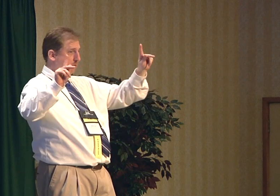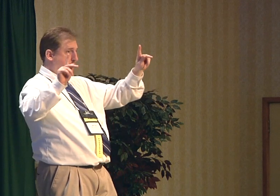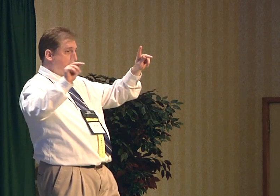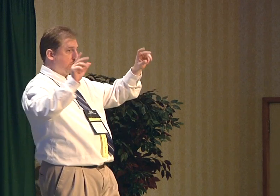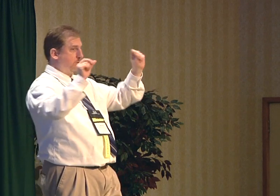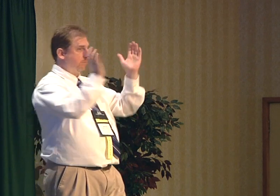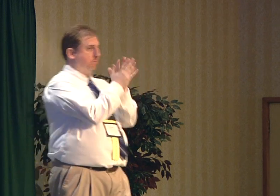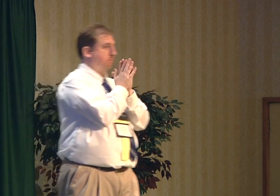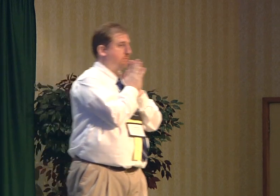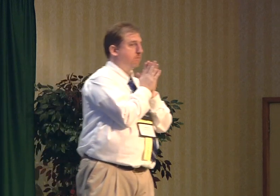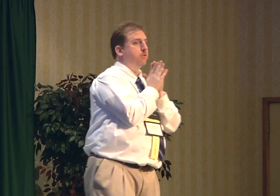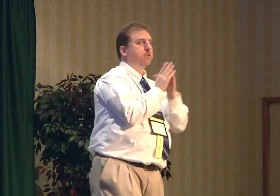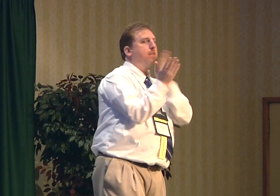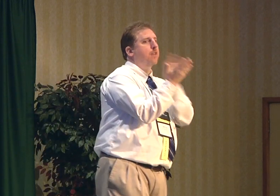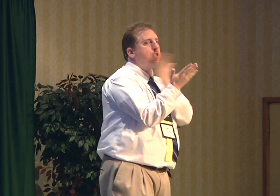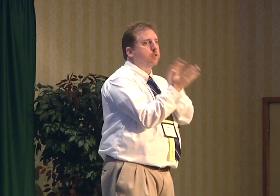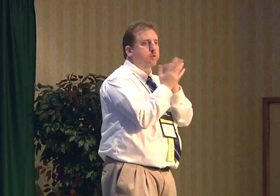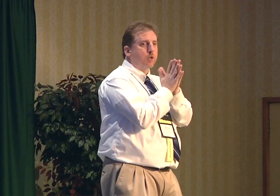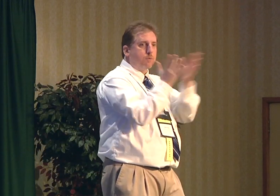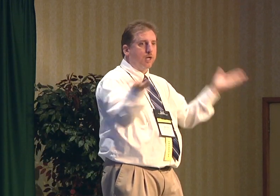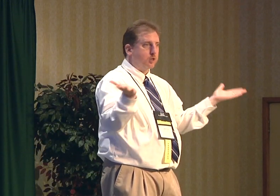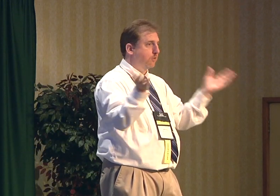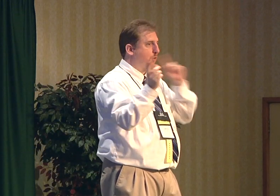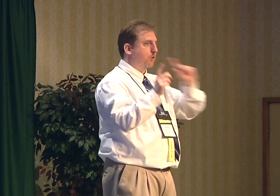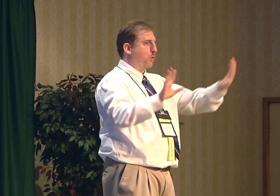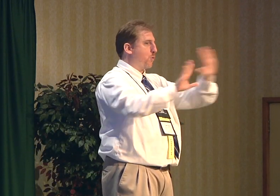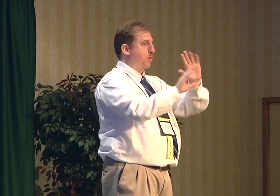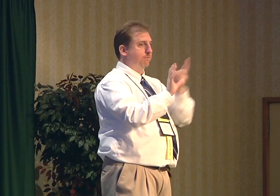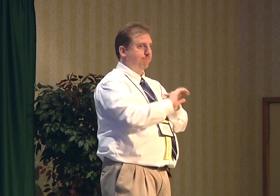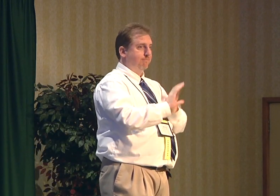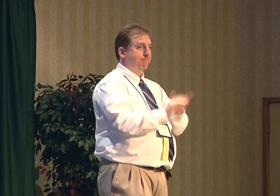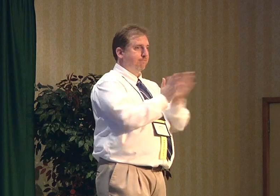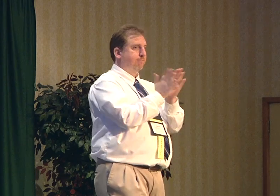All right, thank you so much for your presentation.